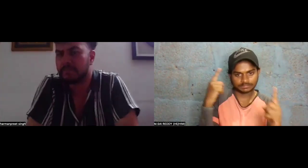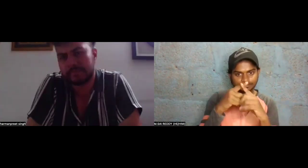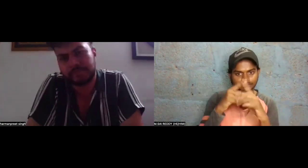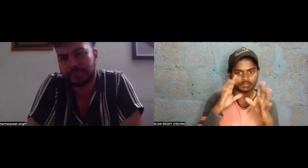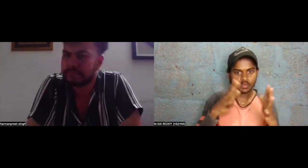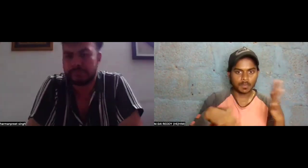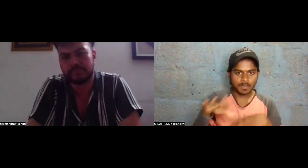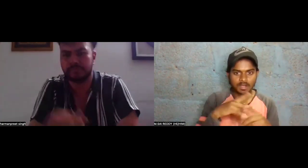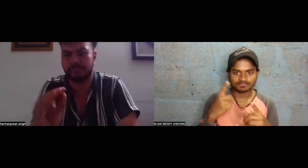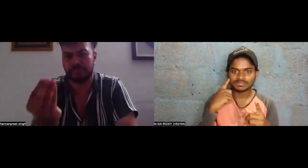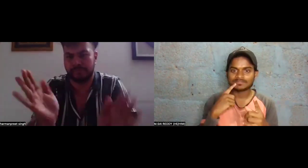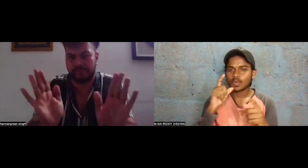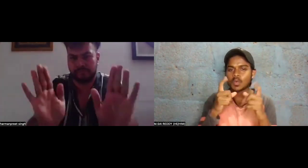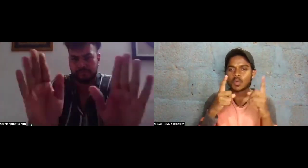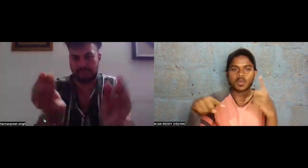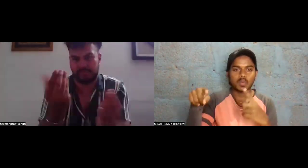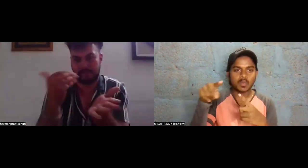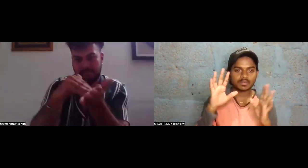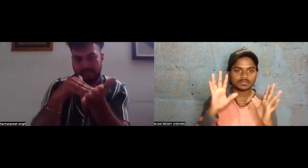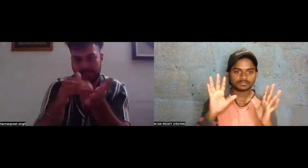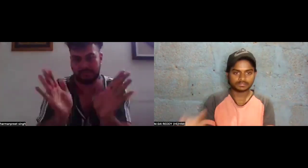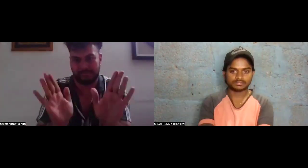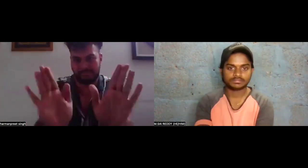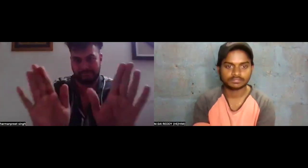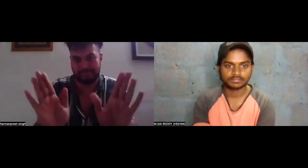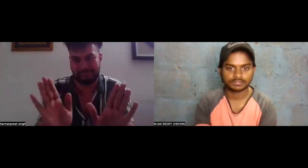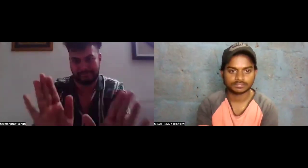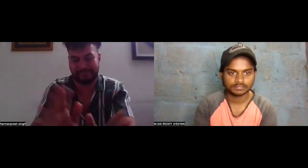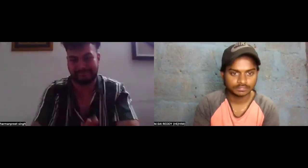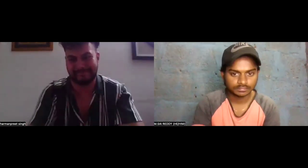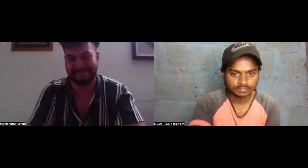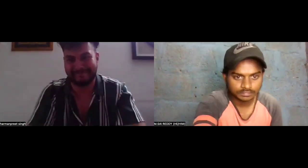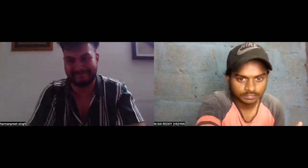Okay, organizations, I totally agree.